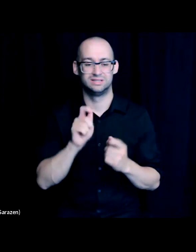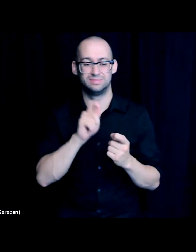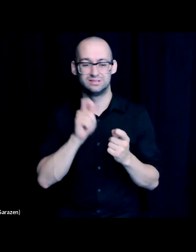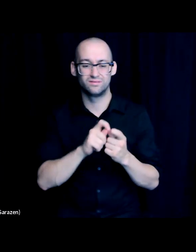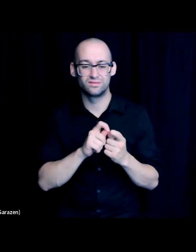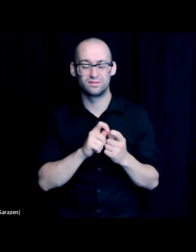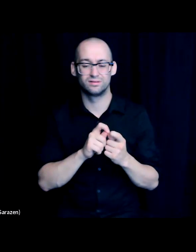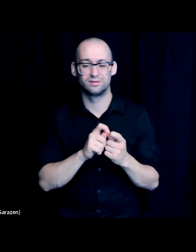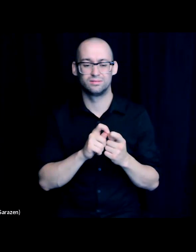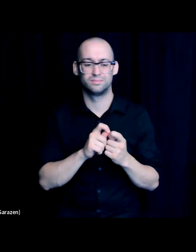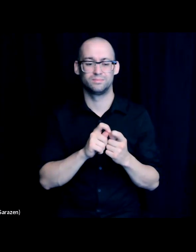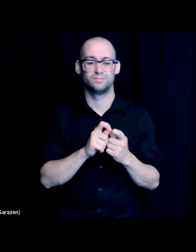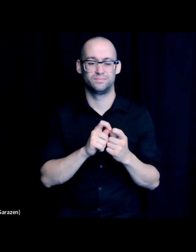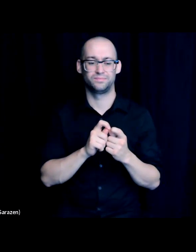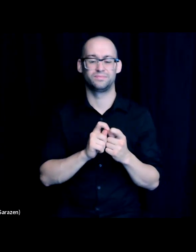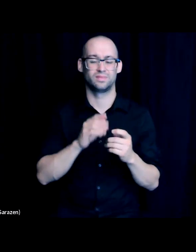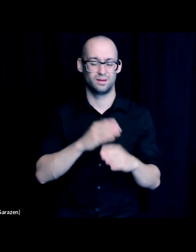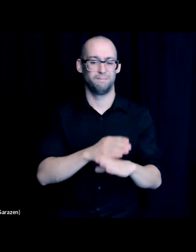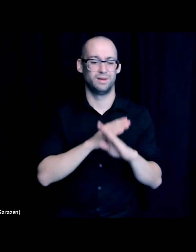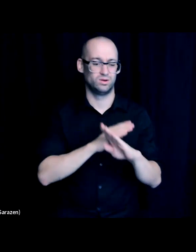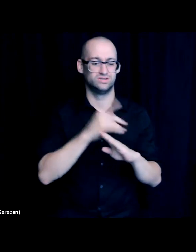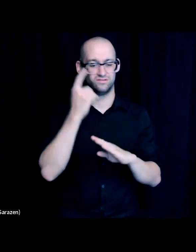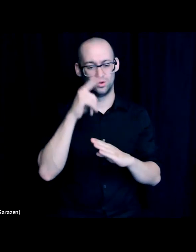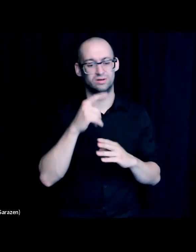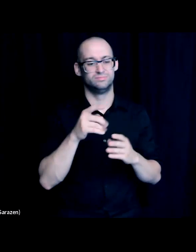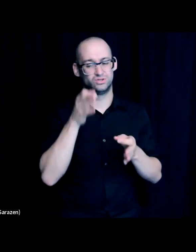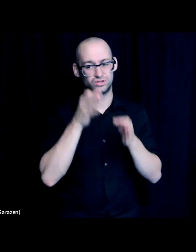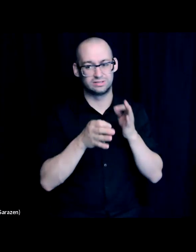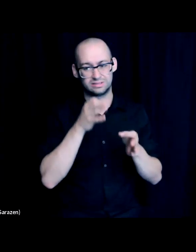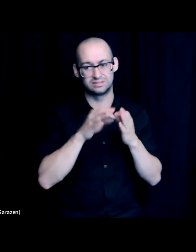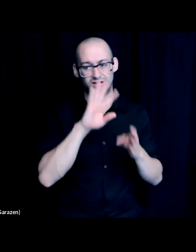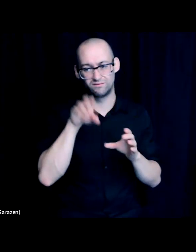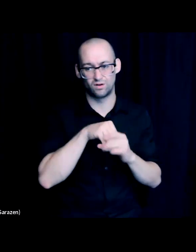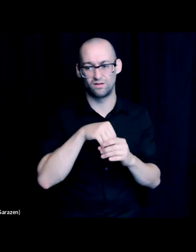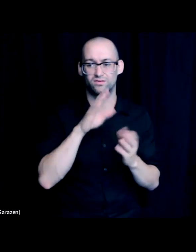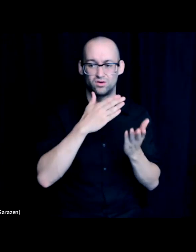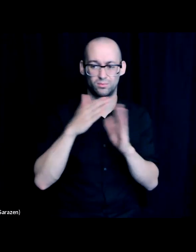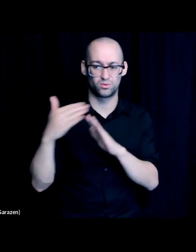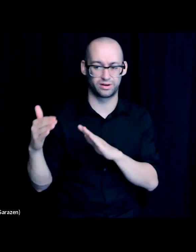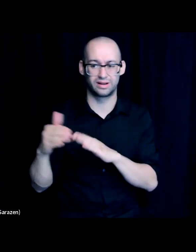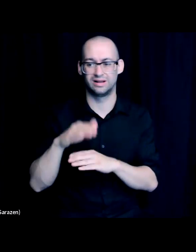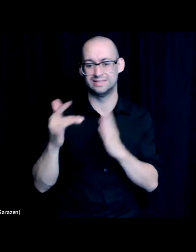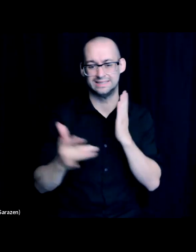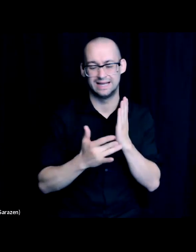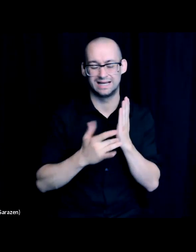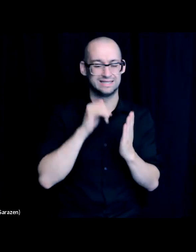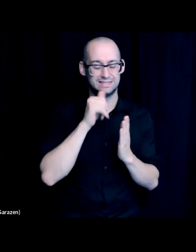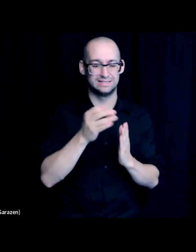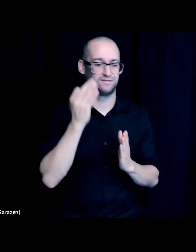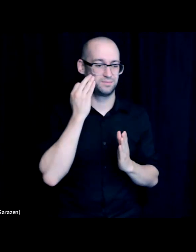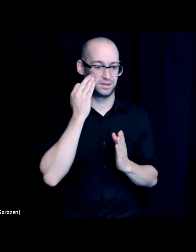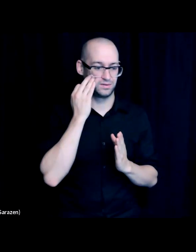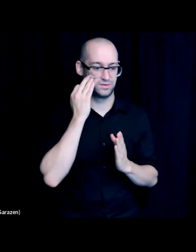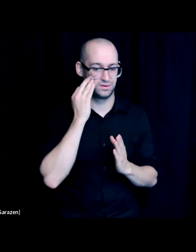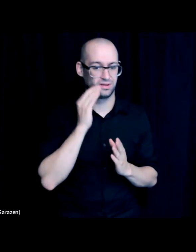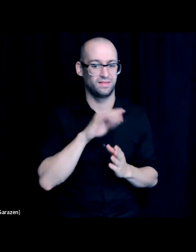particular barriers there are for the justice involved community. The tech unfamiliarity or just